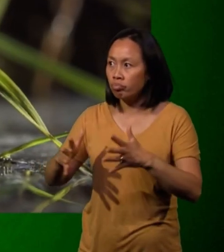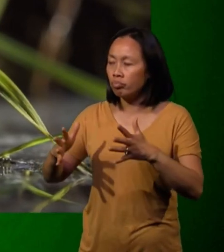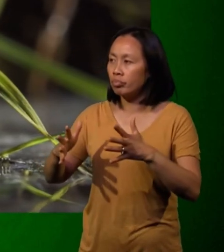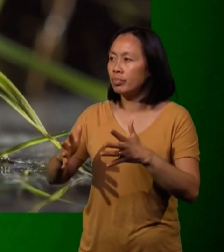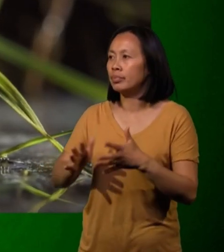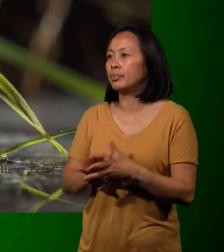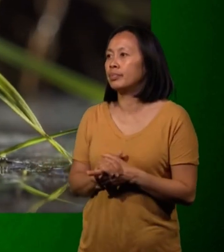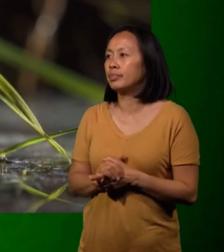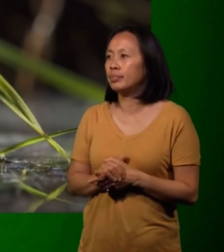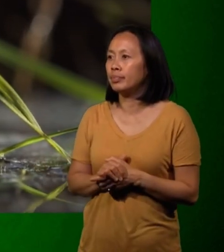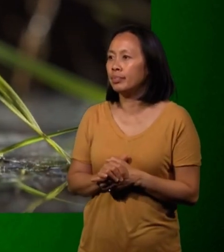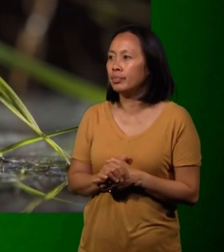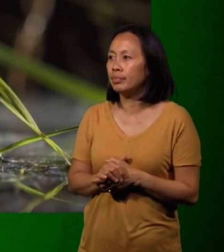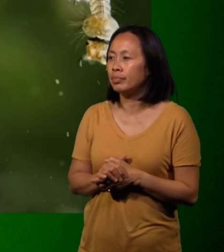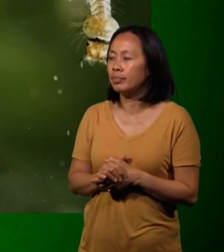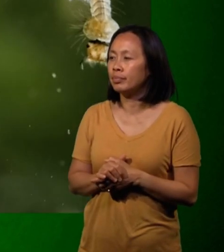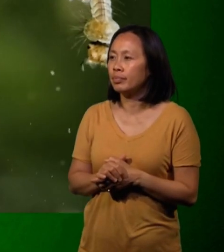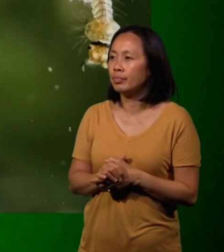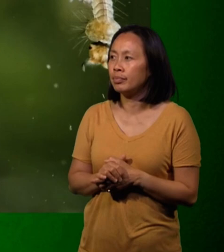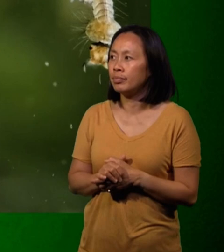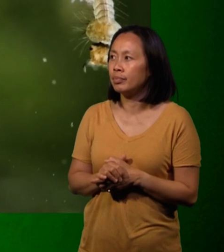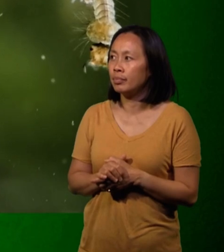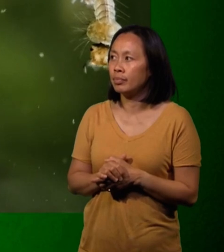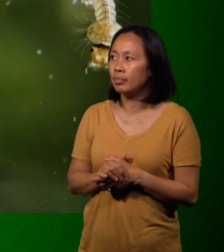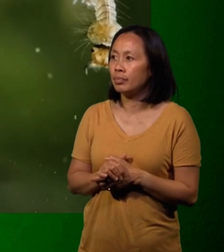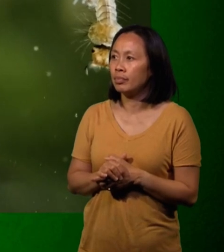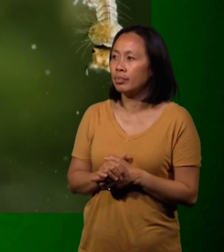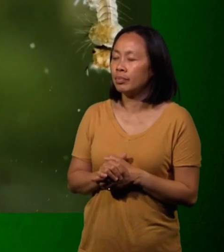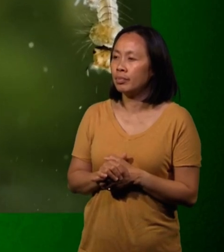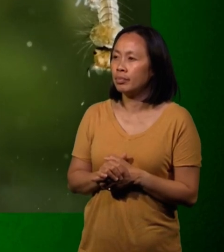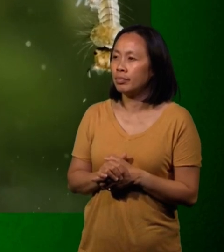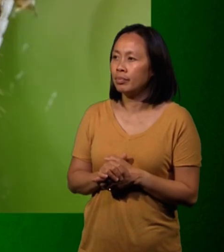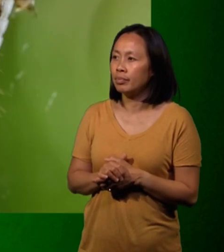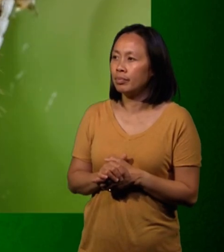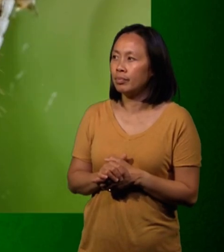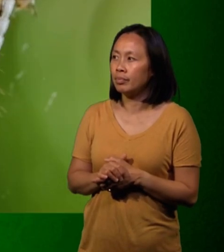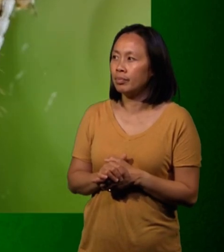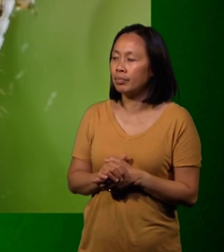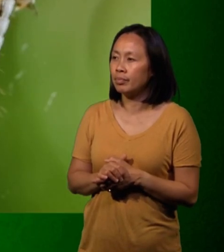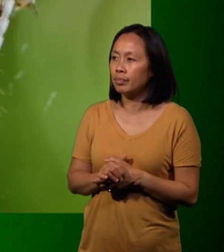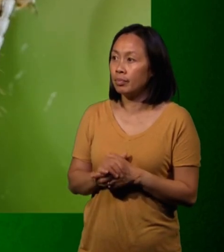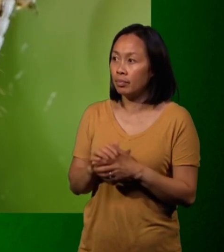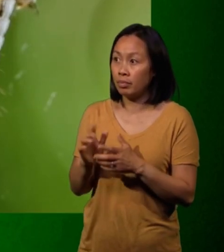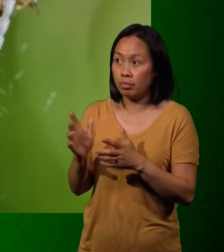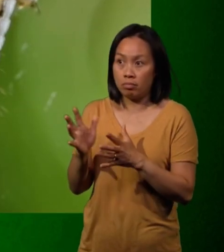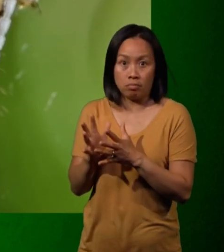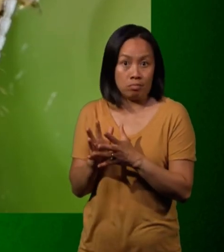As the days pass by, they grow larger and larger,